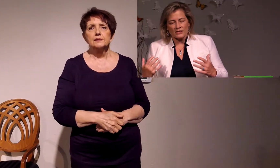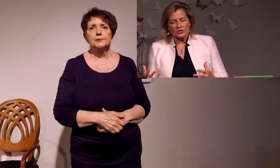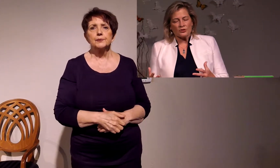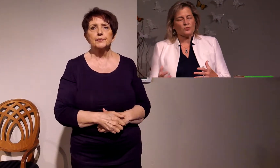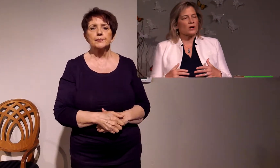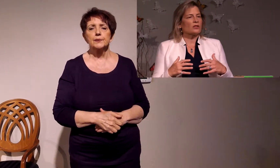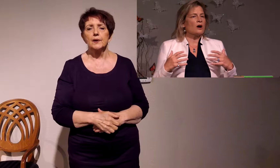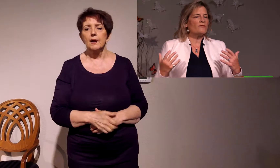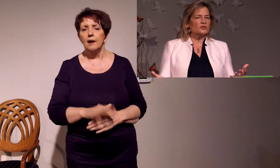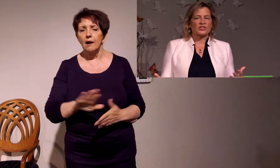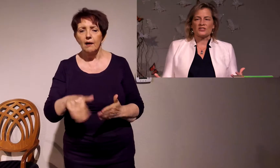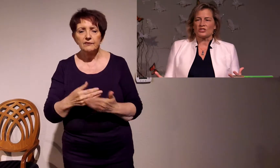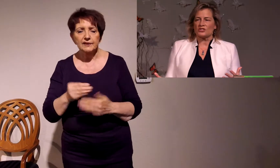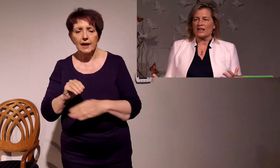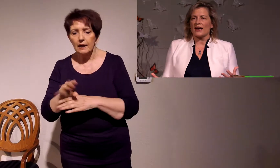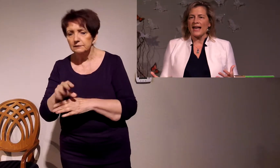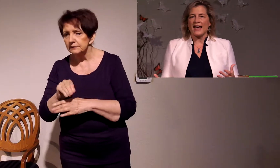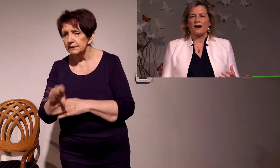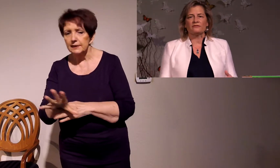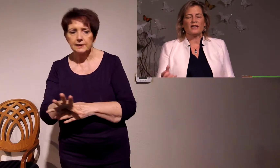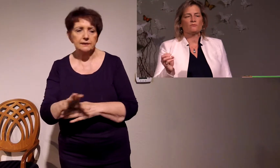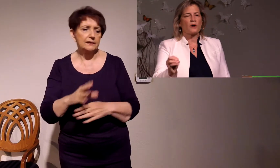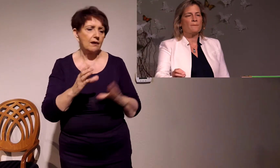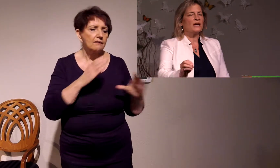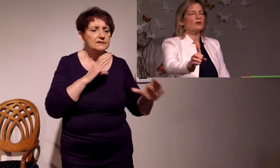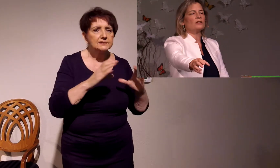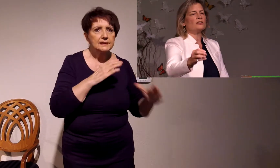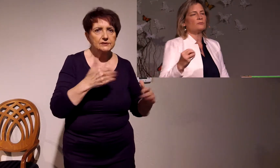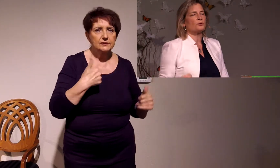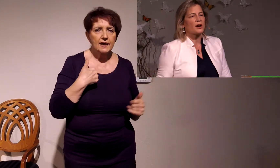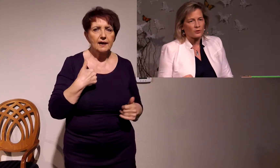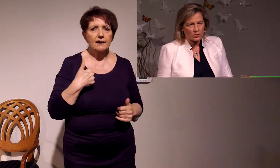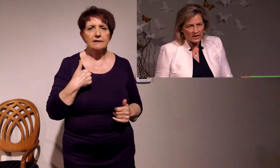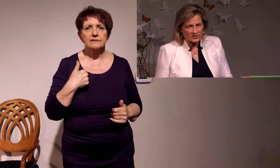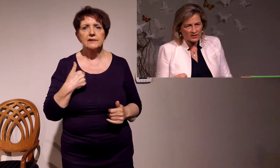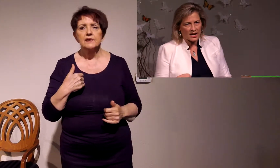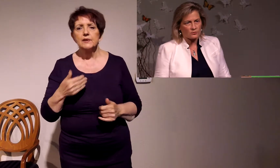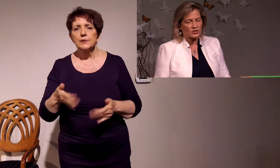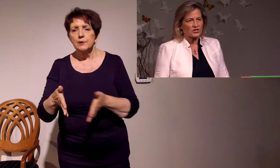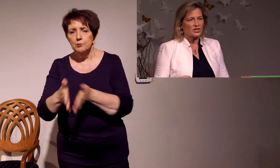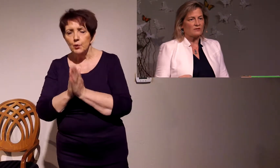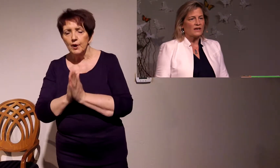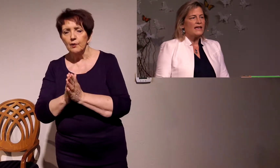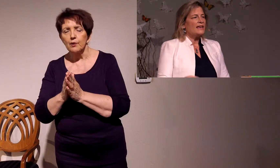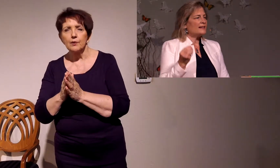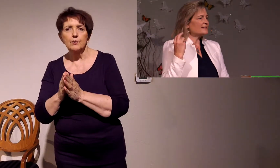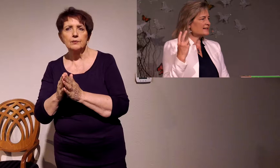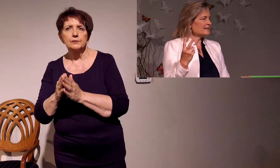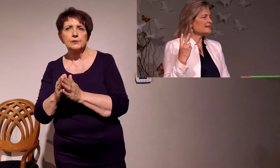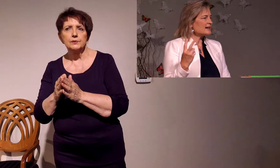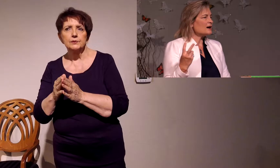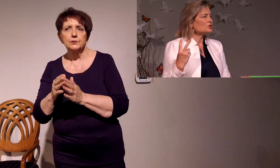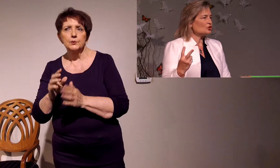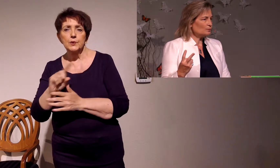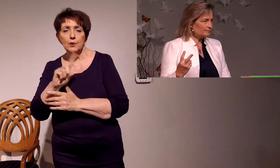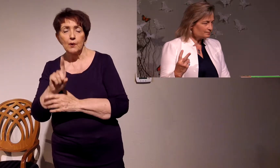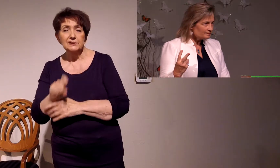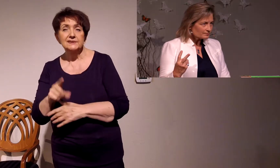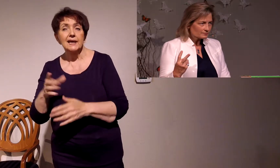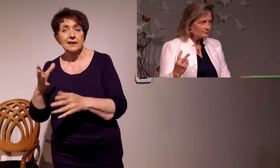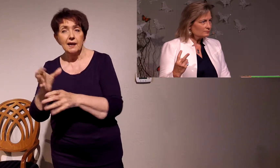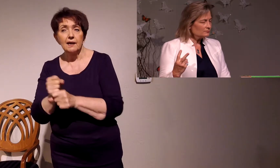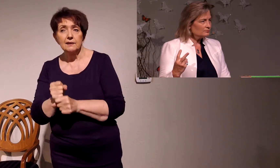counseling that I do and all the conversations that I have, and primarily the prayer requests that I receive, it is in the top two.